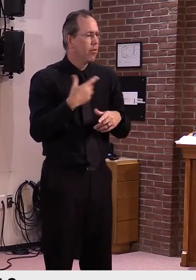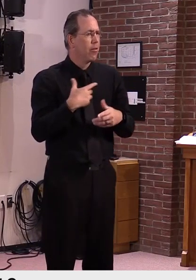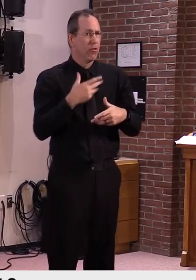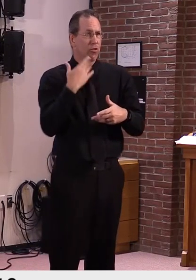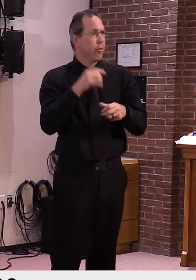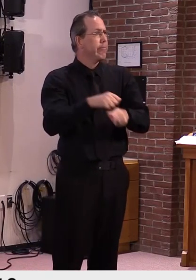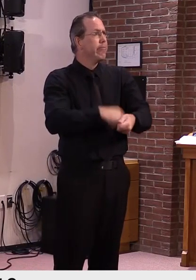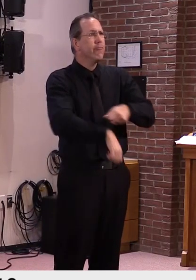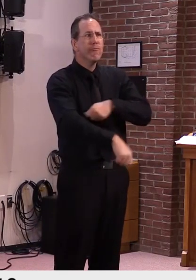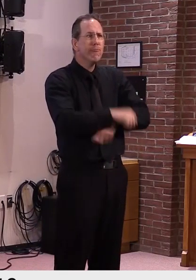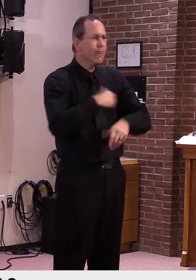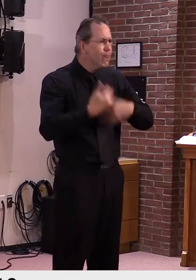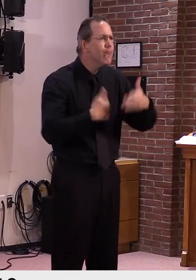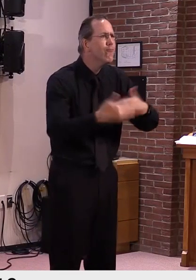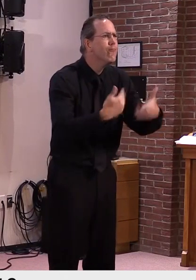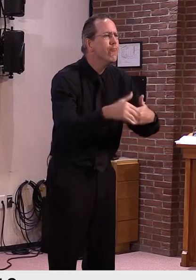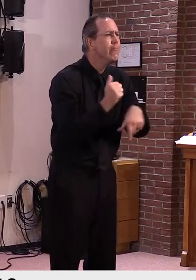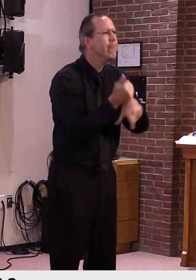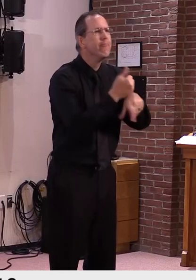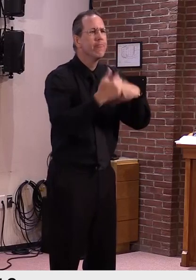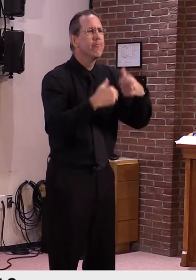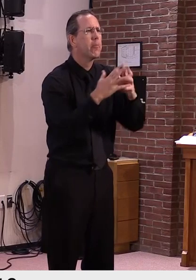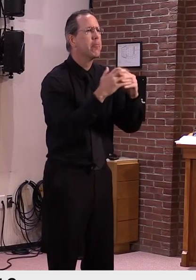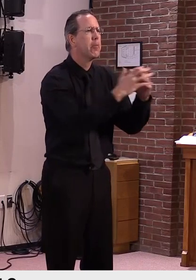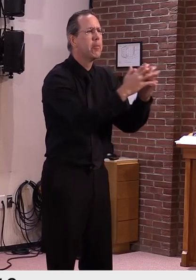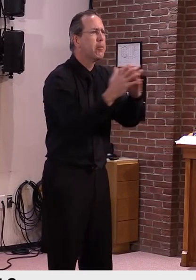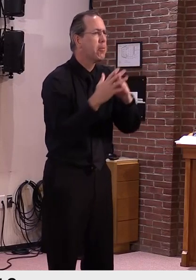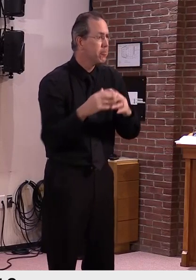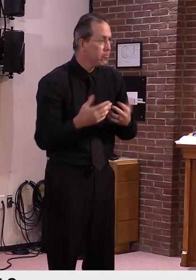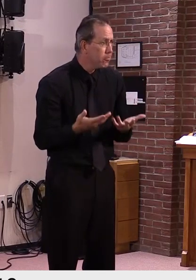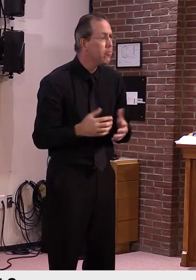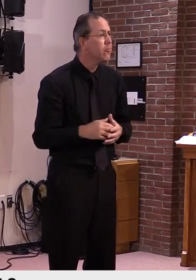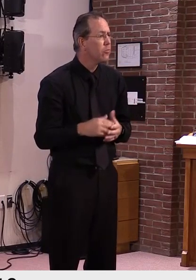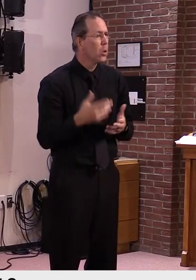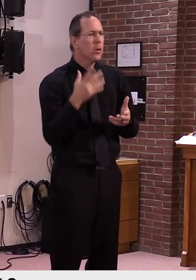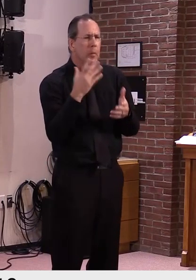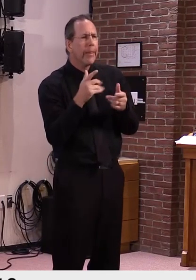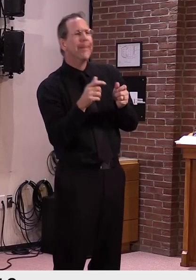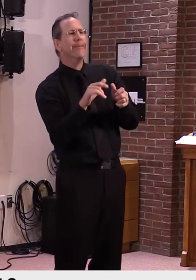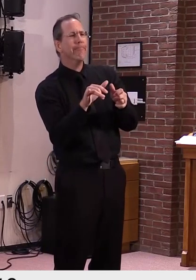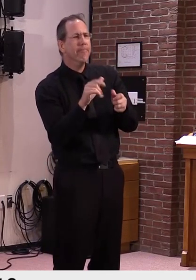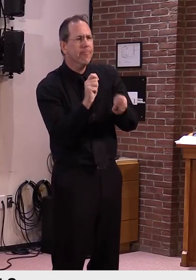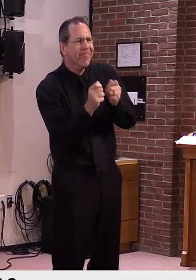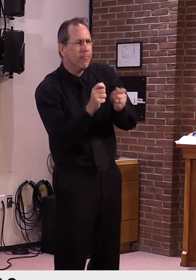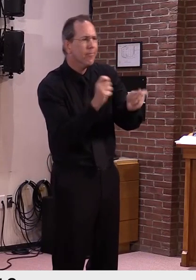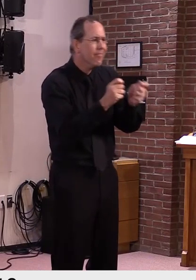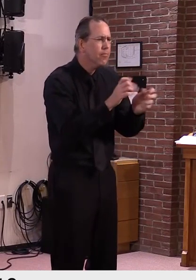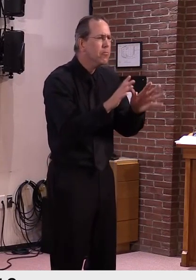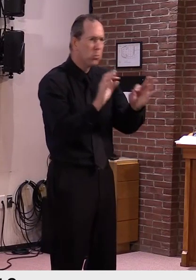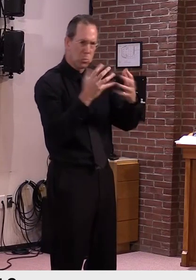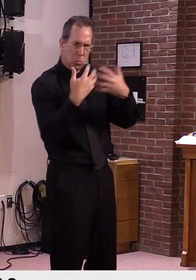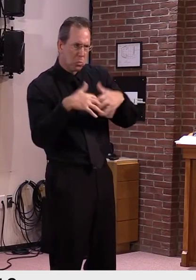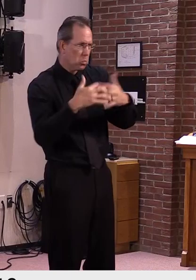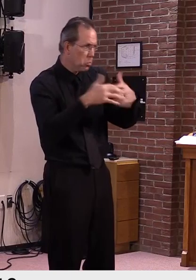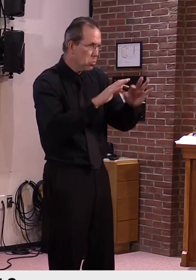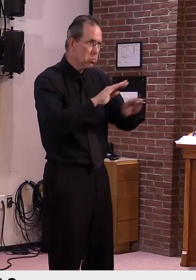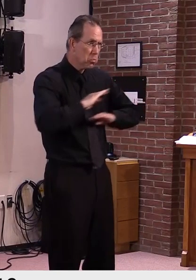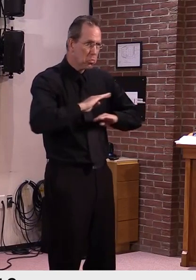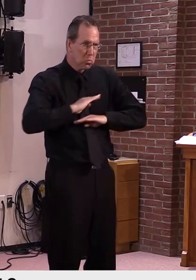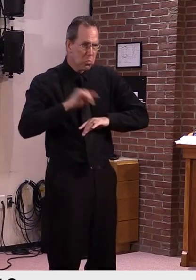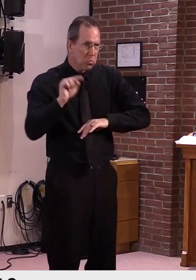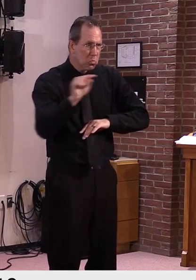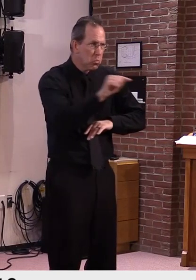it's a dynamic program, so we'll adjust as the needs sort of warrant here